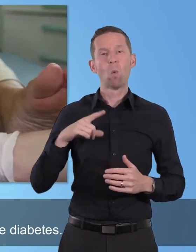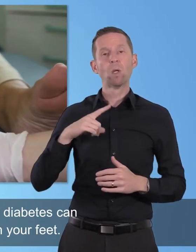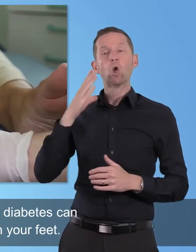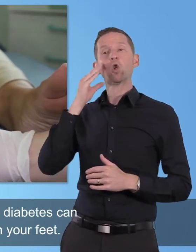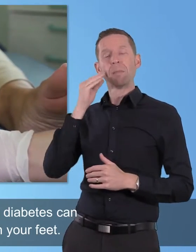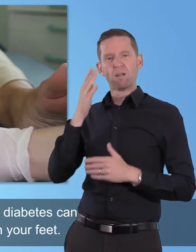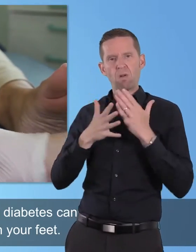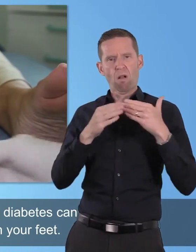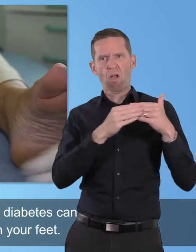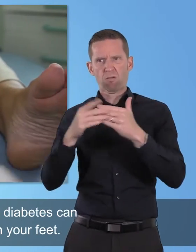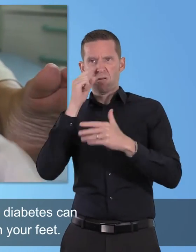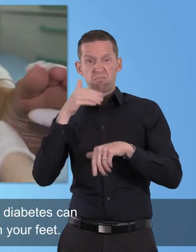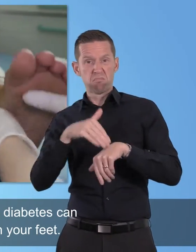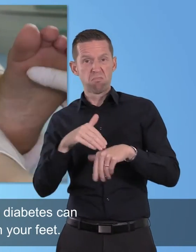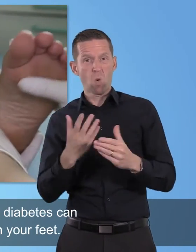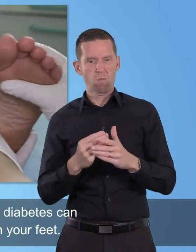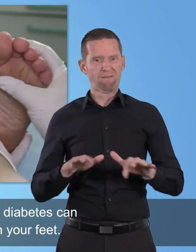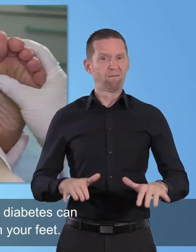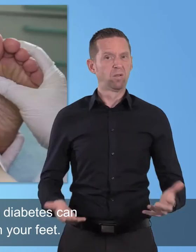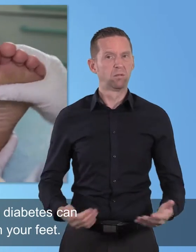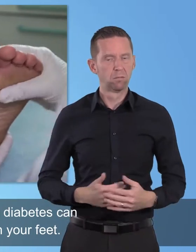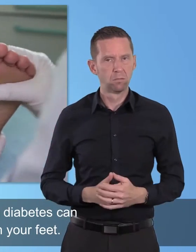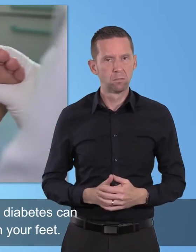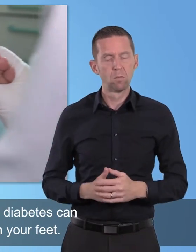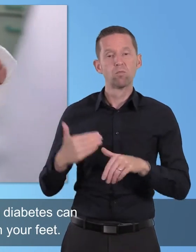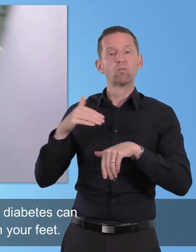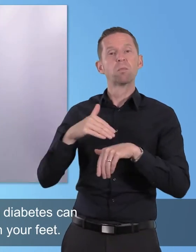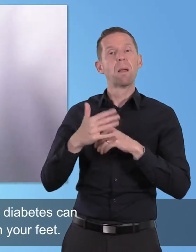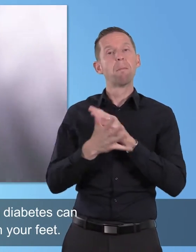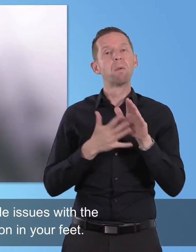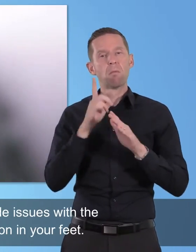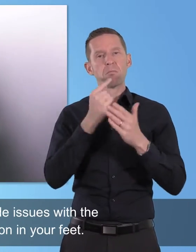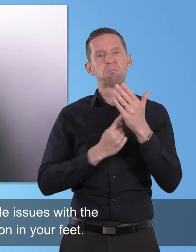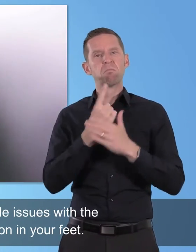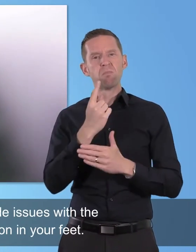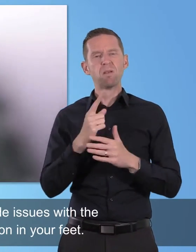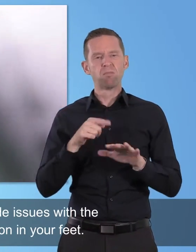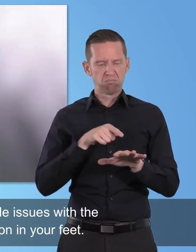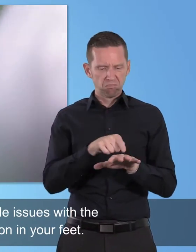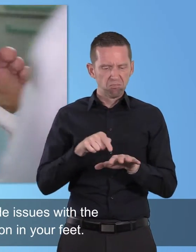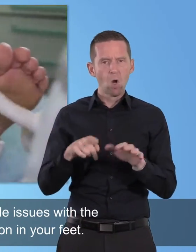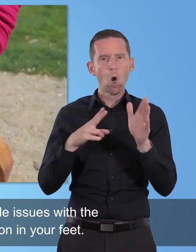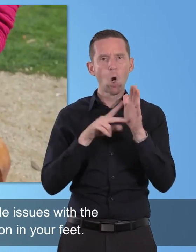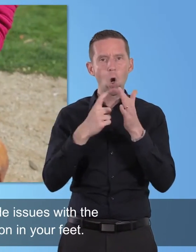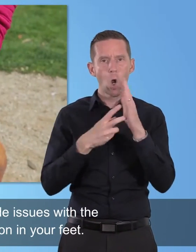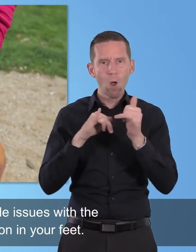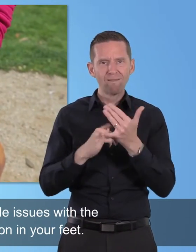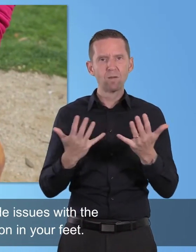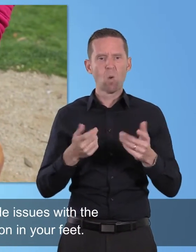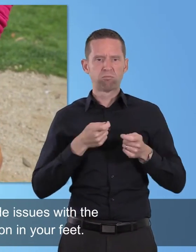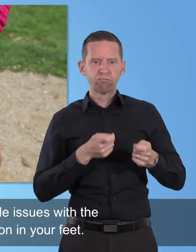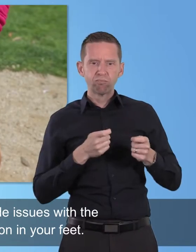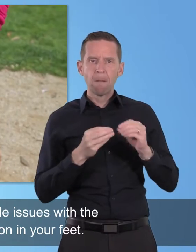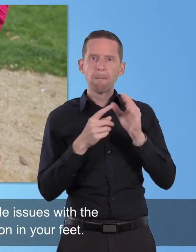This is because having diabetes can cause problems with your feet. These problems can include issues with the